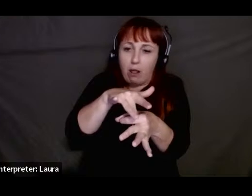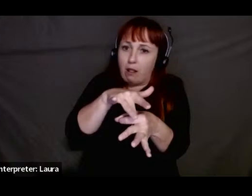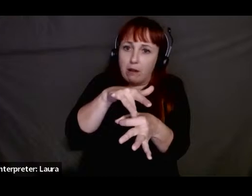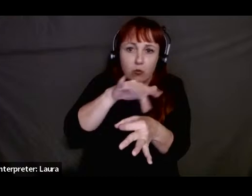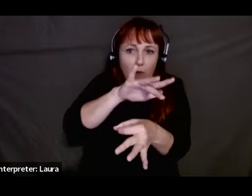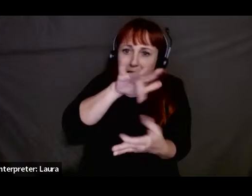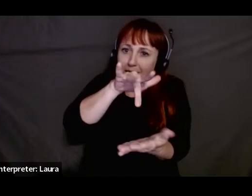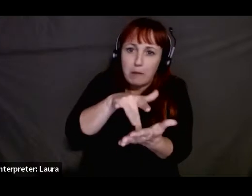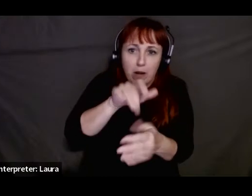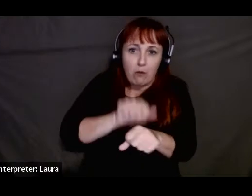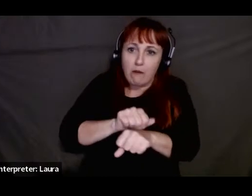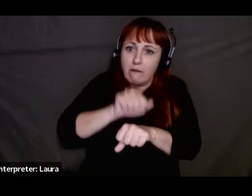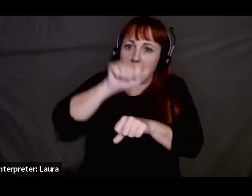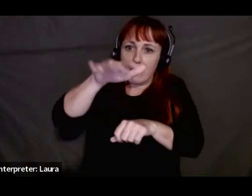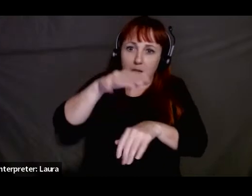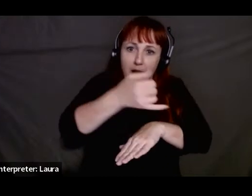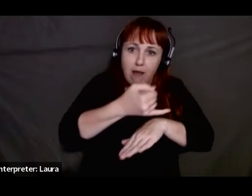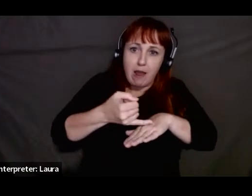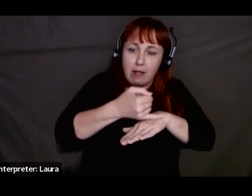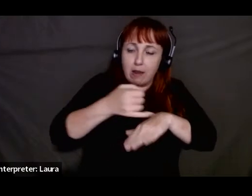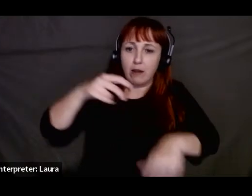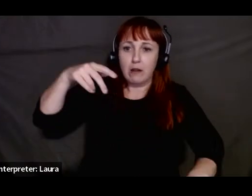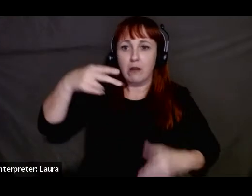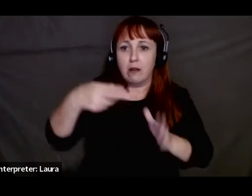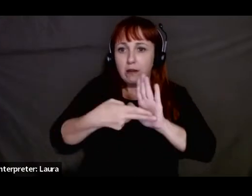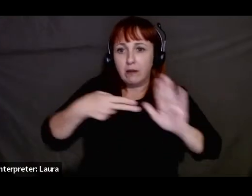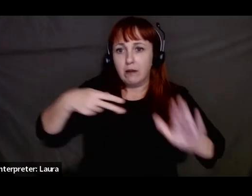in within the area of Pōhakuloa.